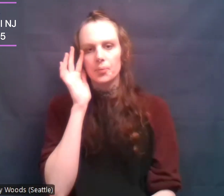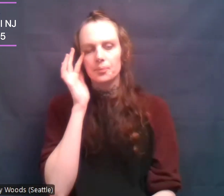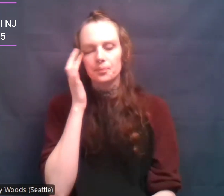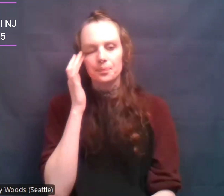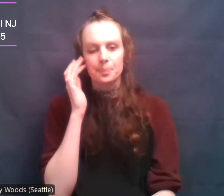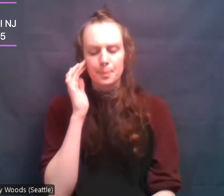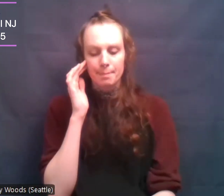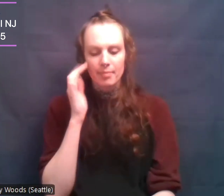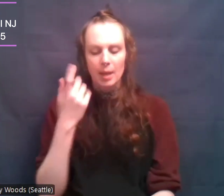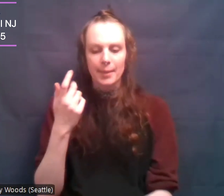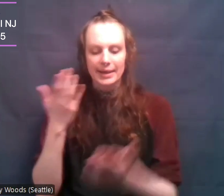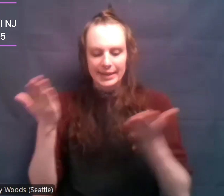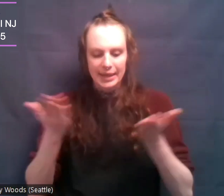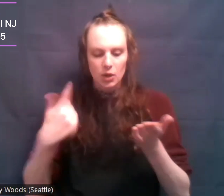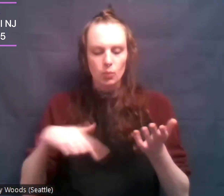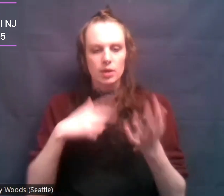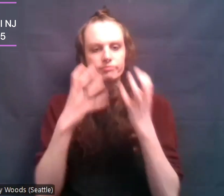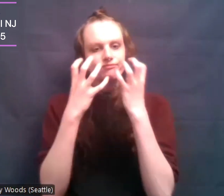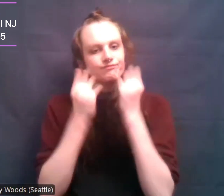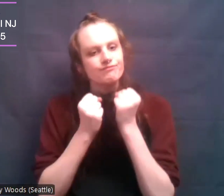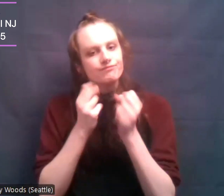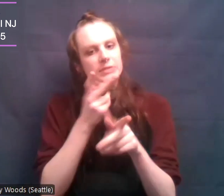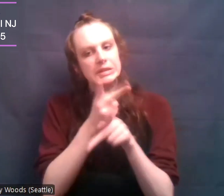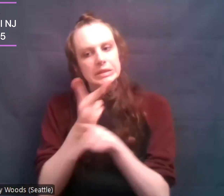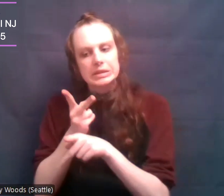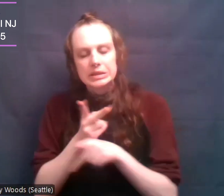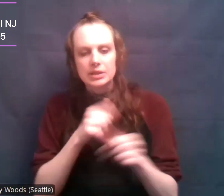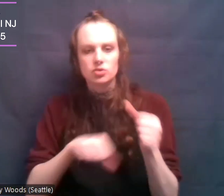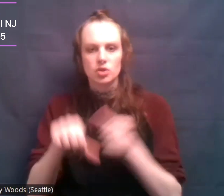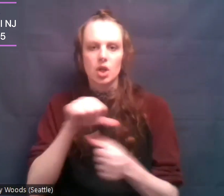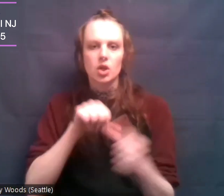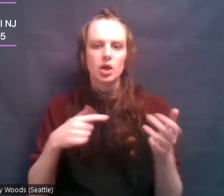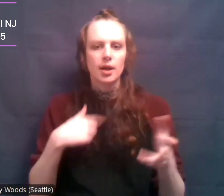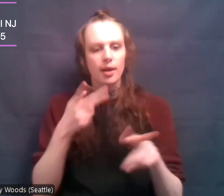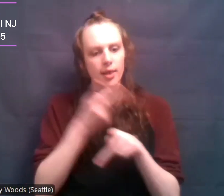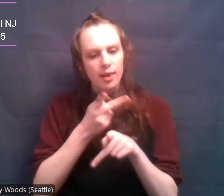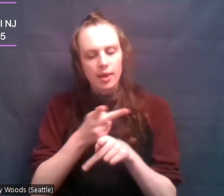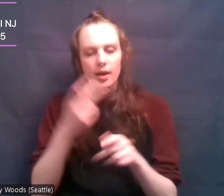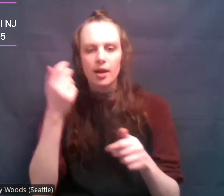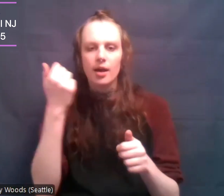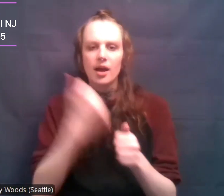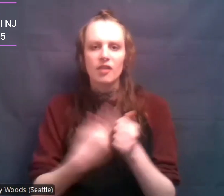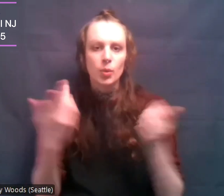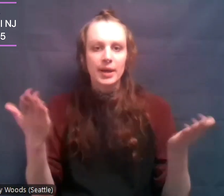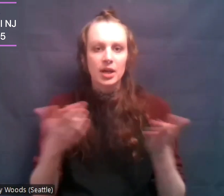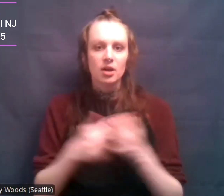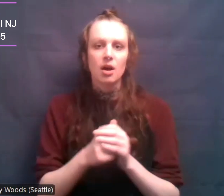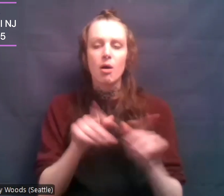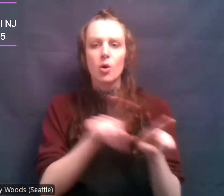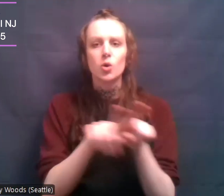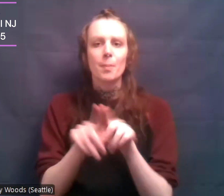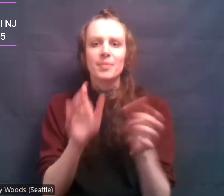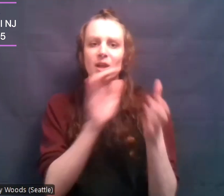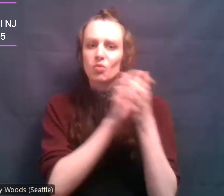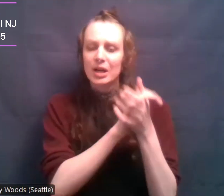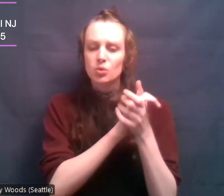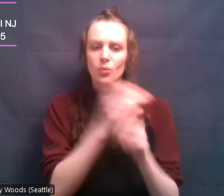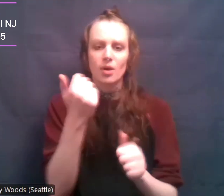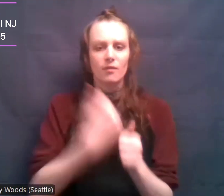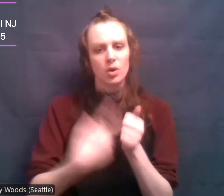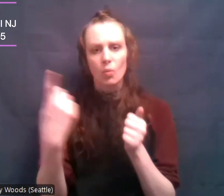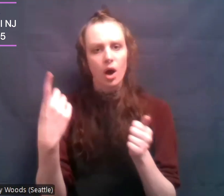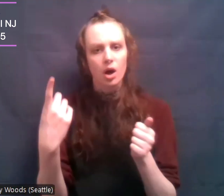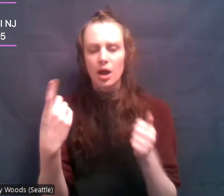we care for each other, you know, and I care for every single person in this room. And congratulations to everybody who has, you